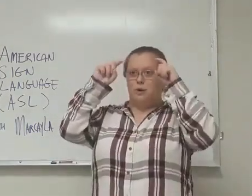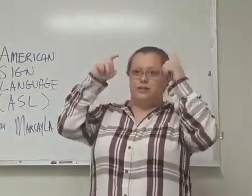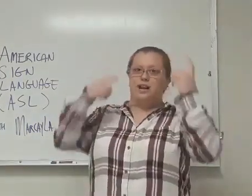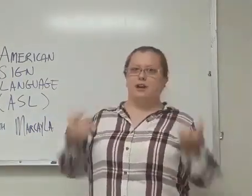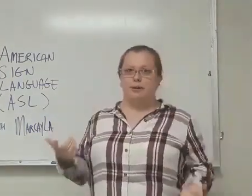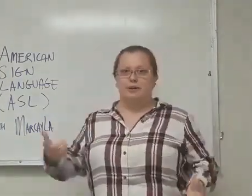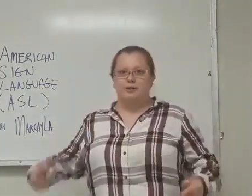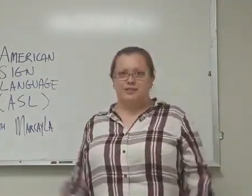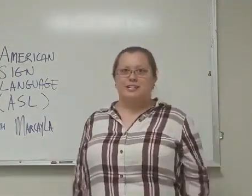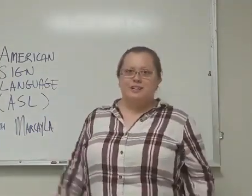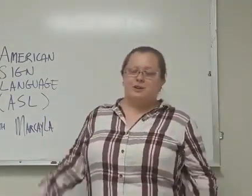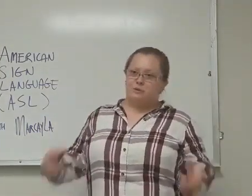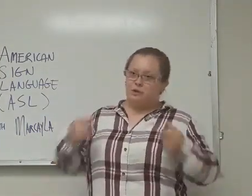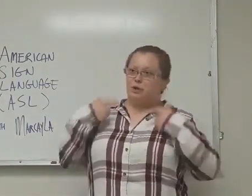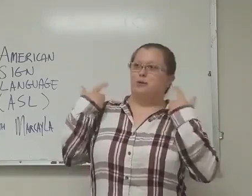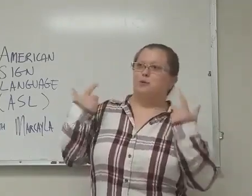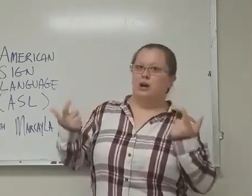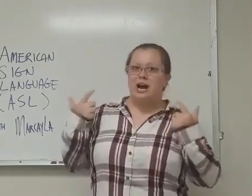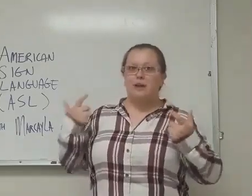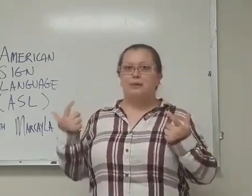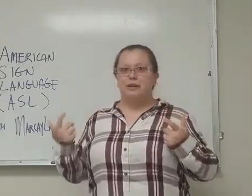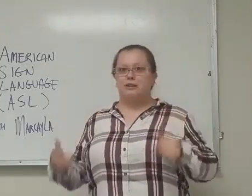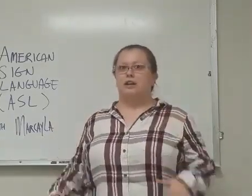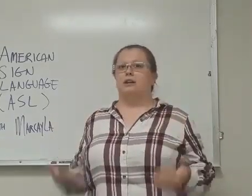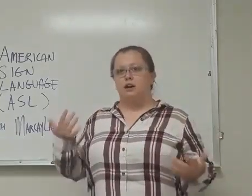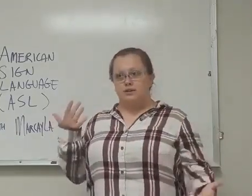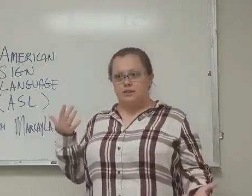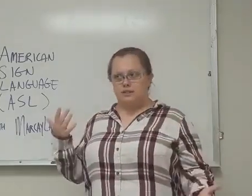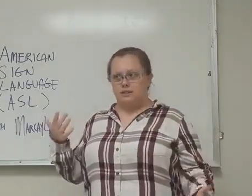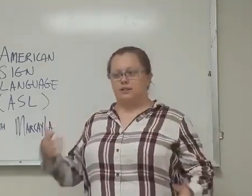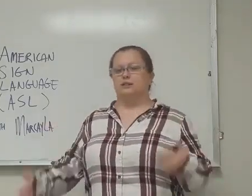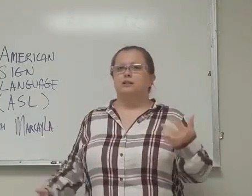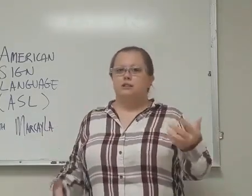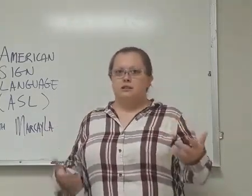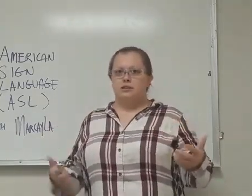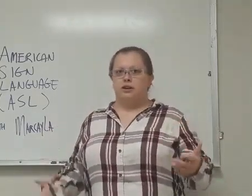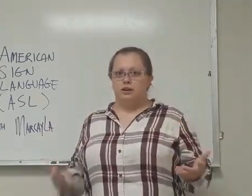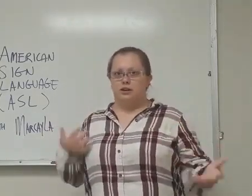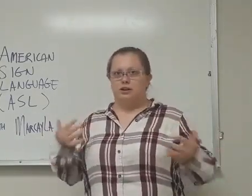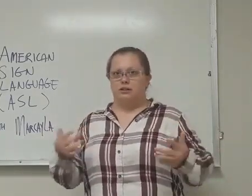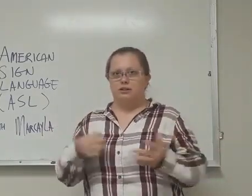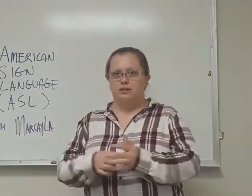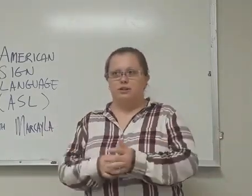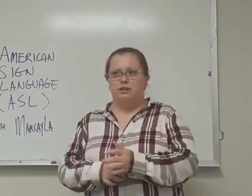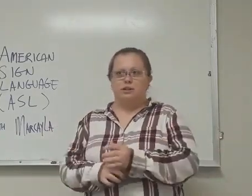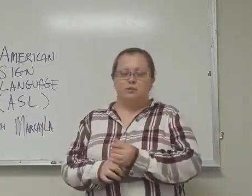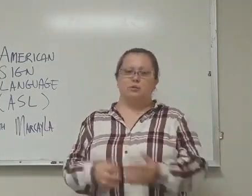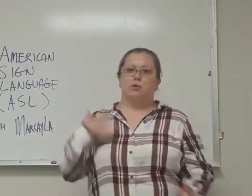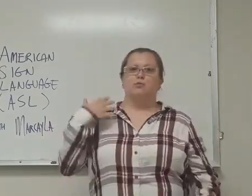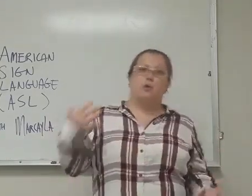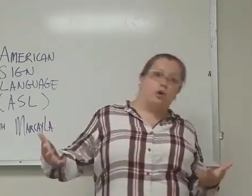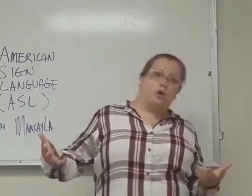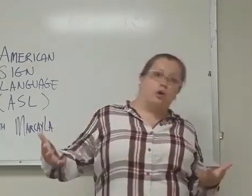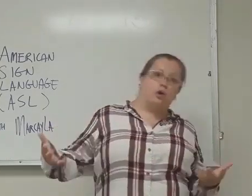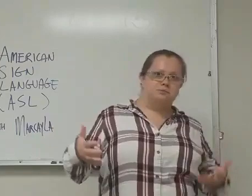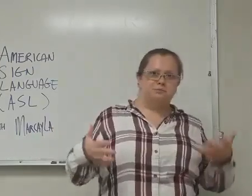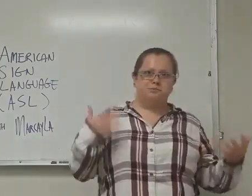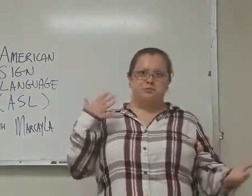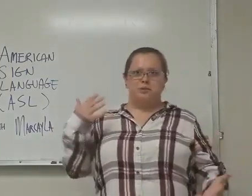raised eyebrows, a little bit more happy, then obviously it's gonna be a little bit more warm,